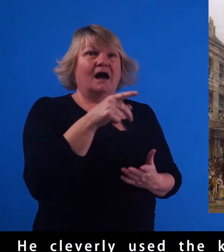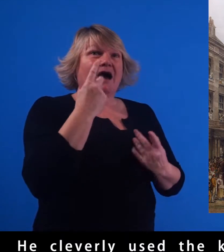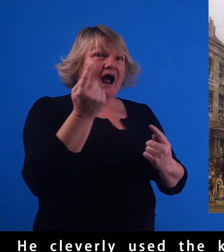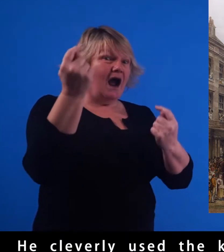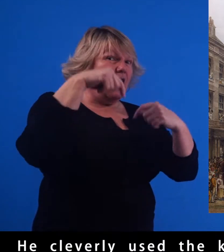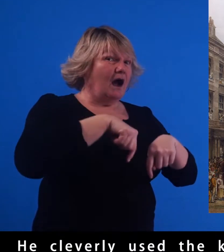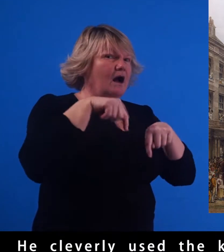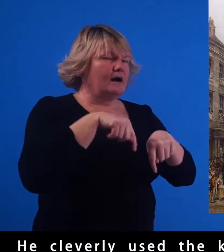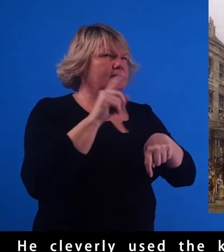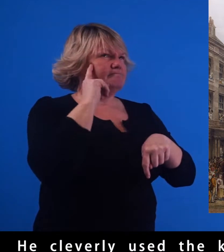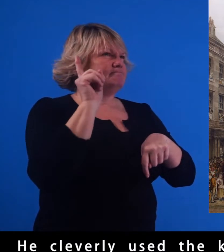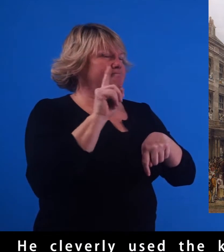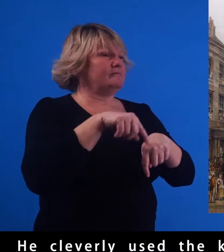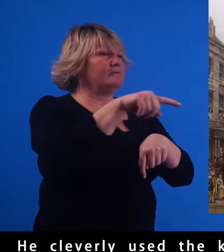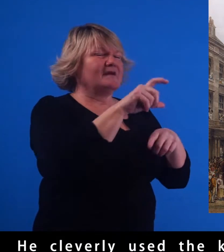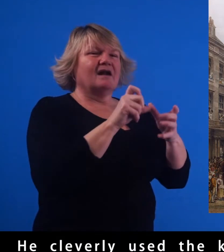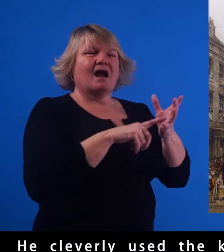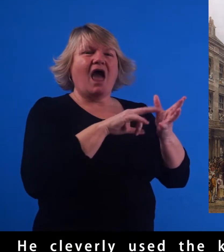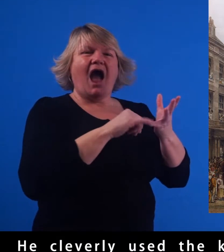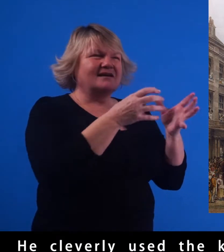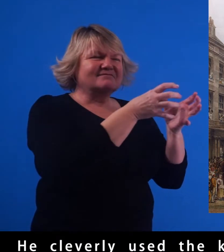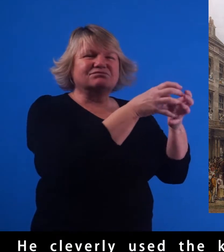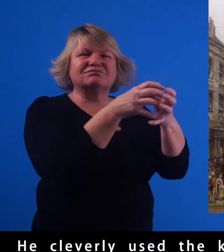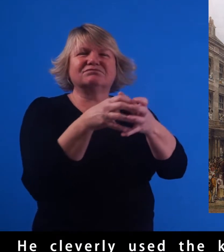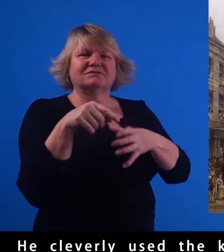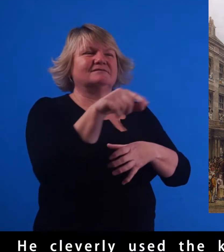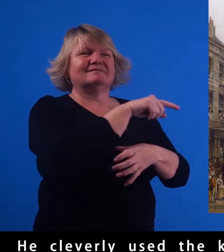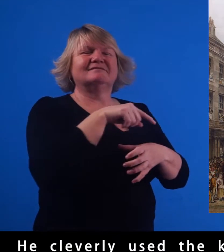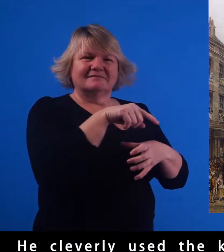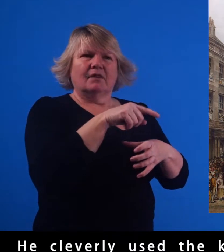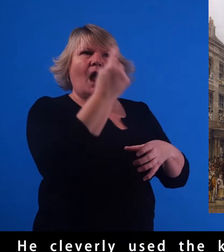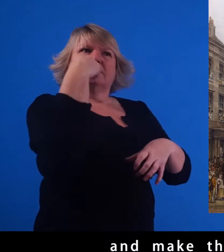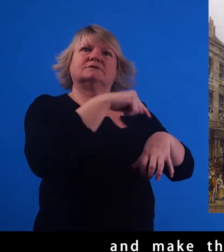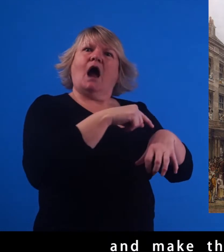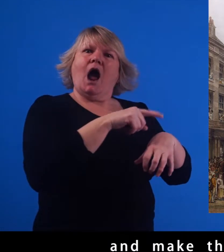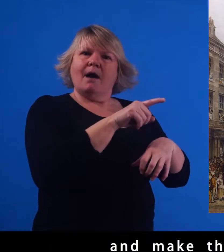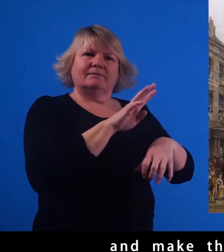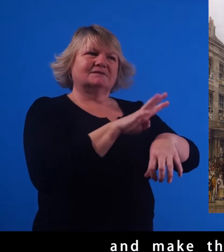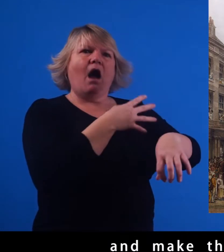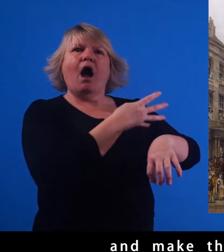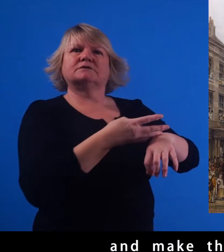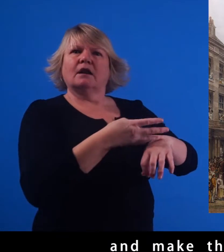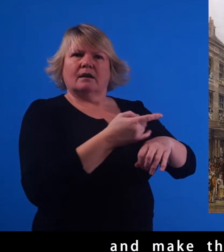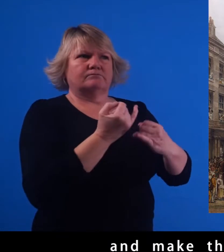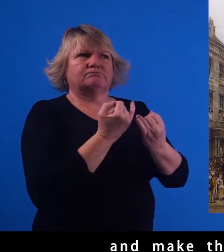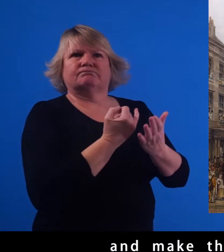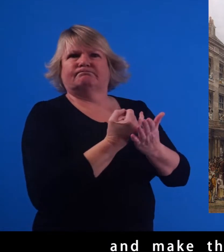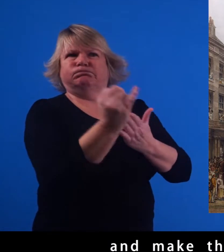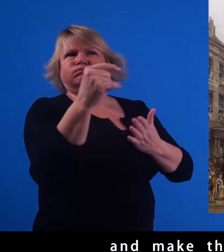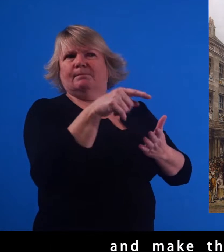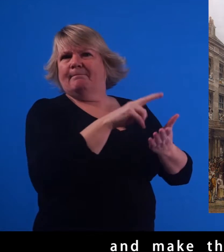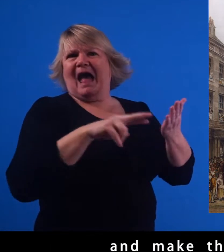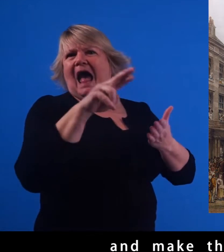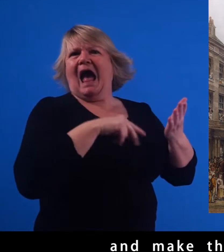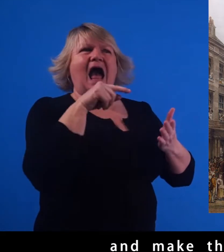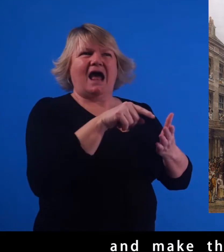He cleverly used the king's visit to unite the clans and make the previously banned